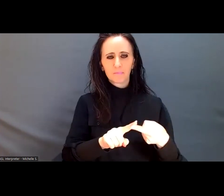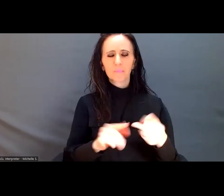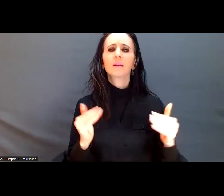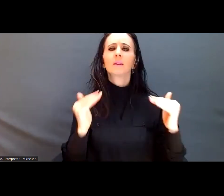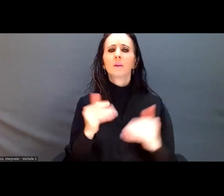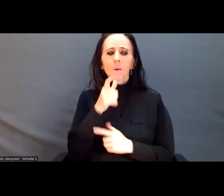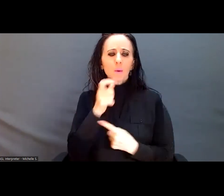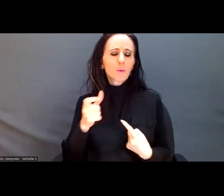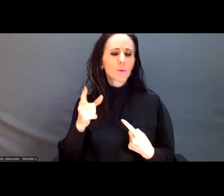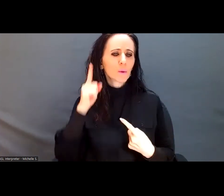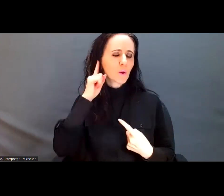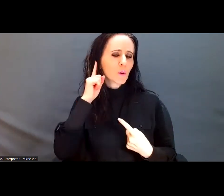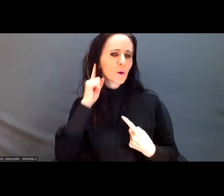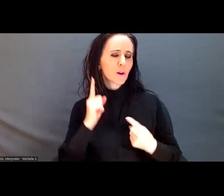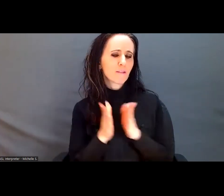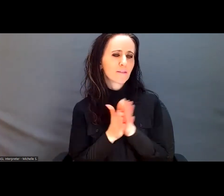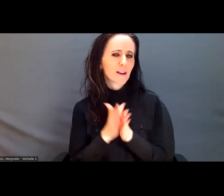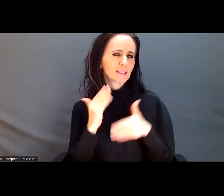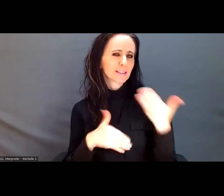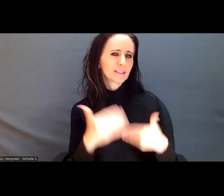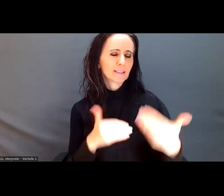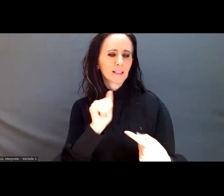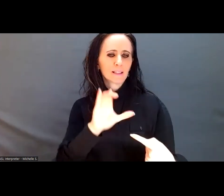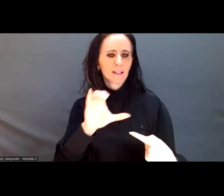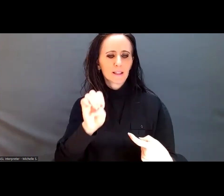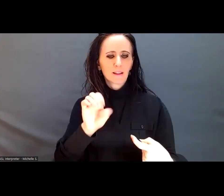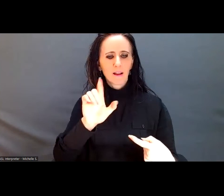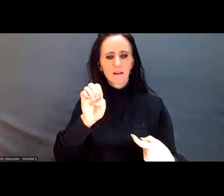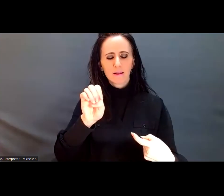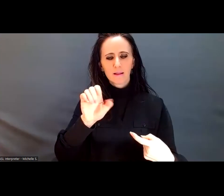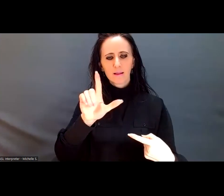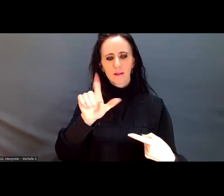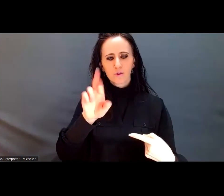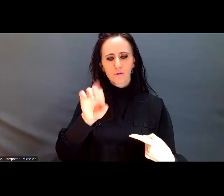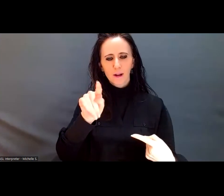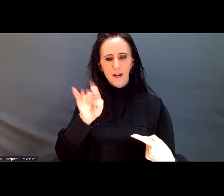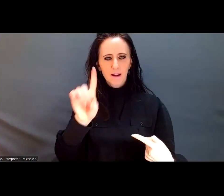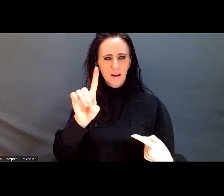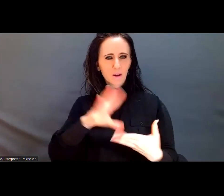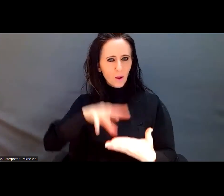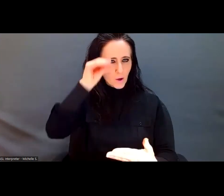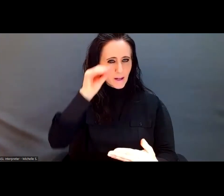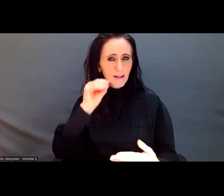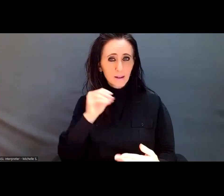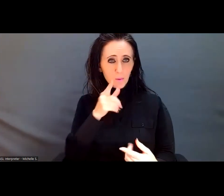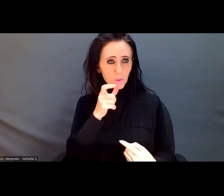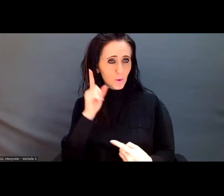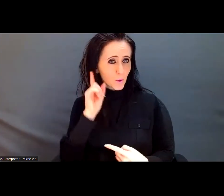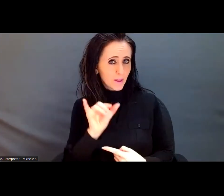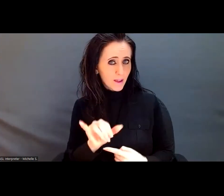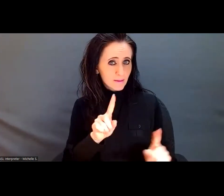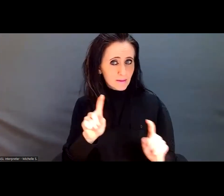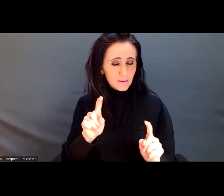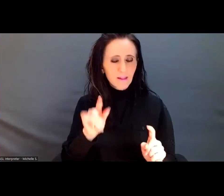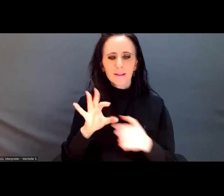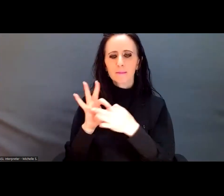down this page on this handout? Who's heard of accelerated learning? Yeah, it's based on neuroscience and how the brain likes to learn, how